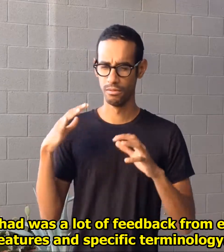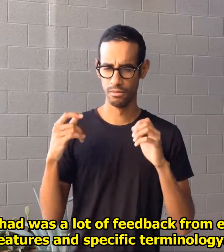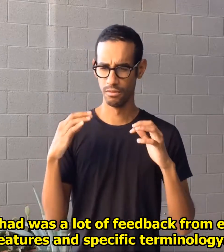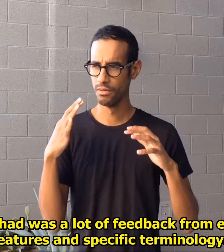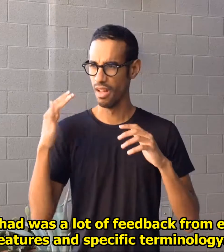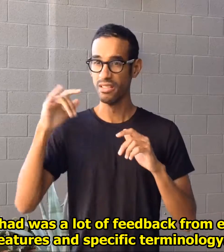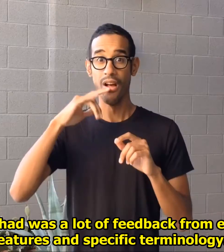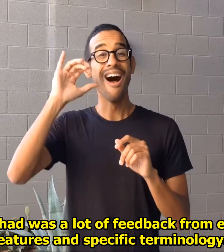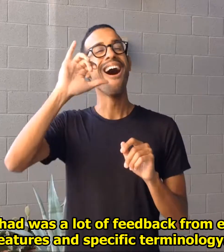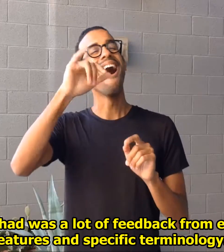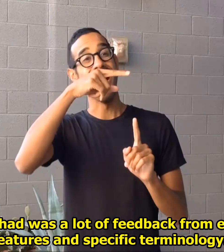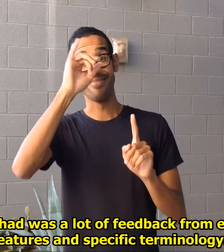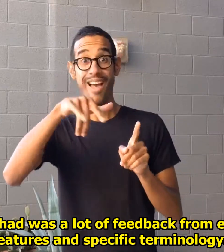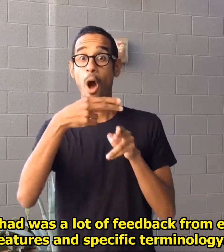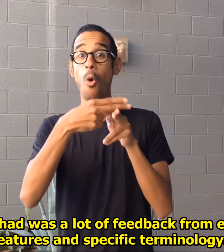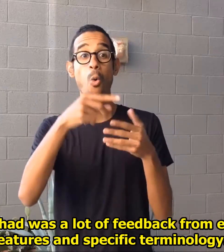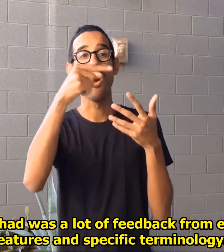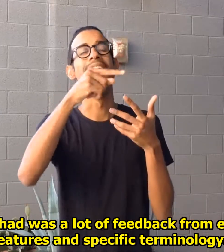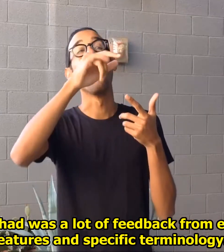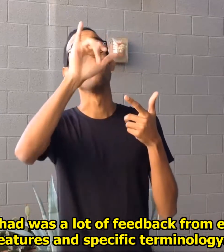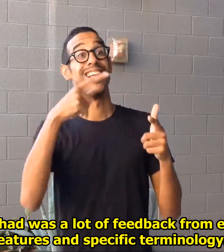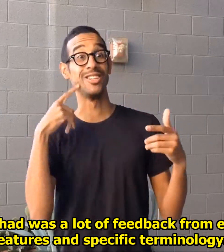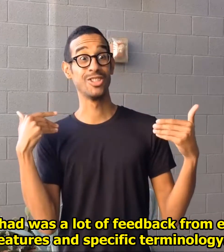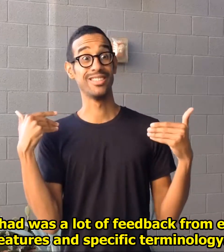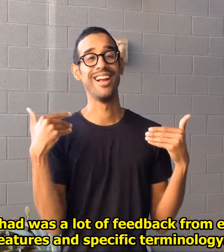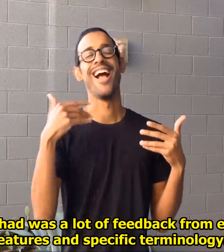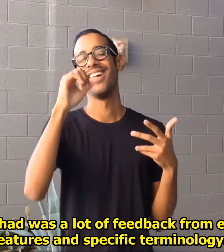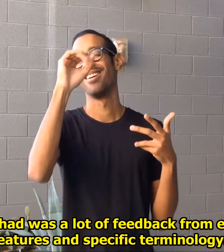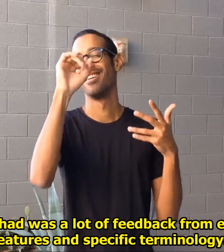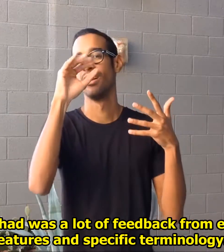experts on linguistic features and specific terminology.